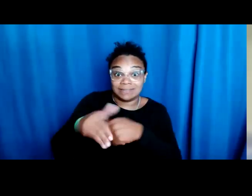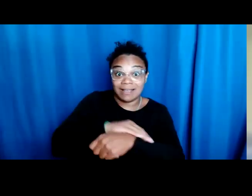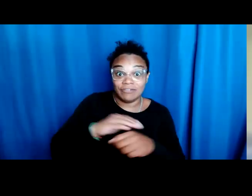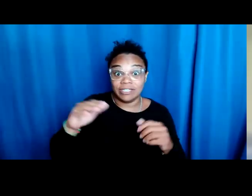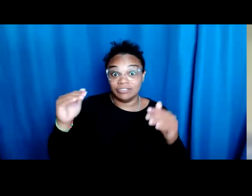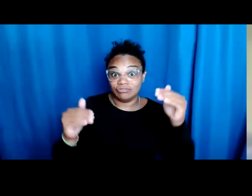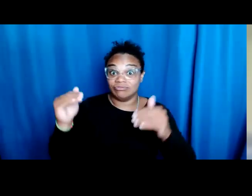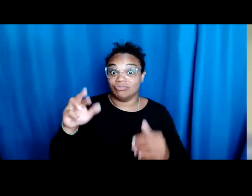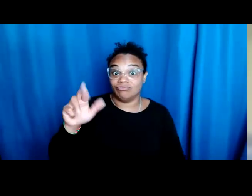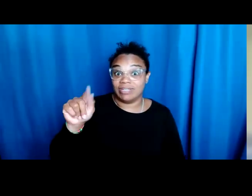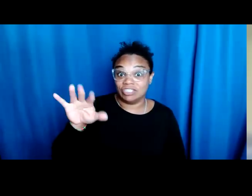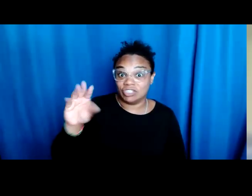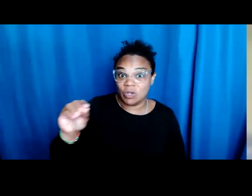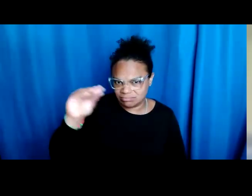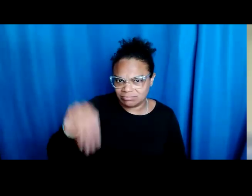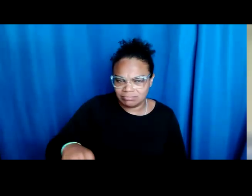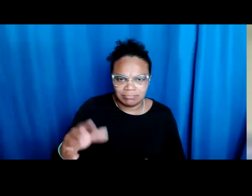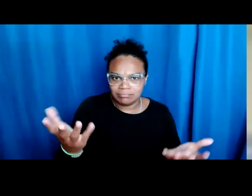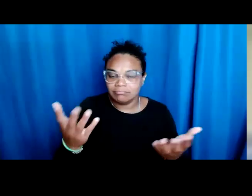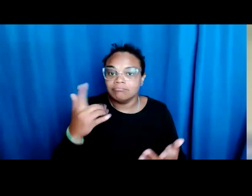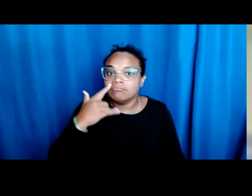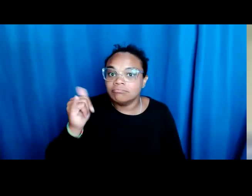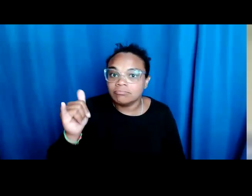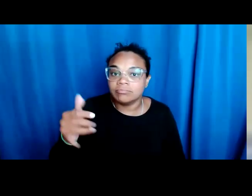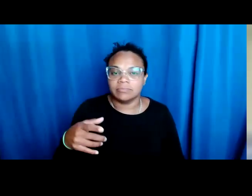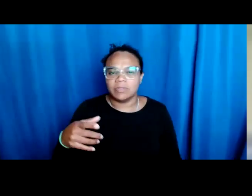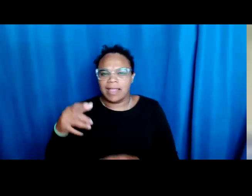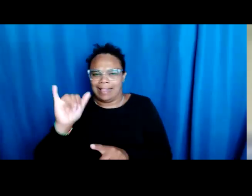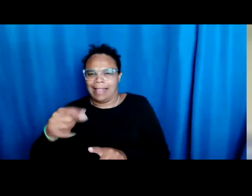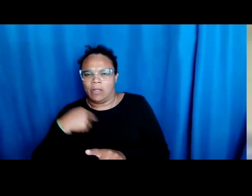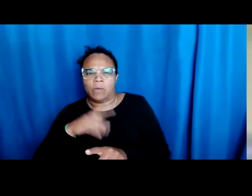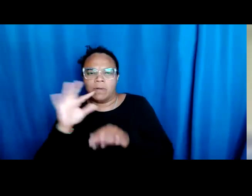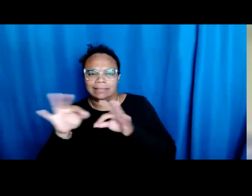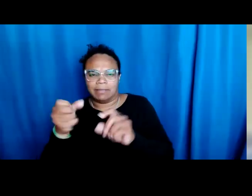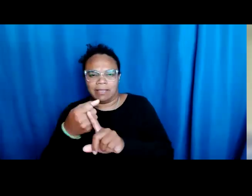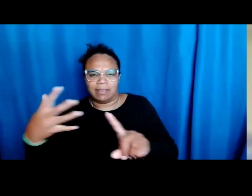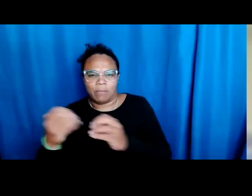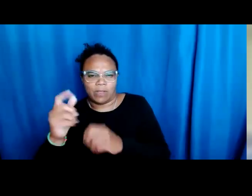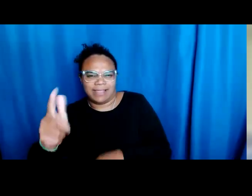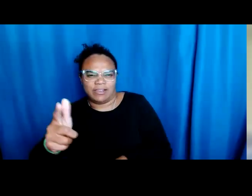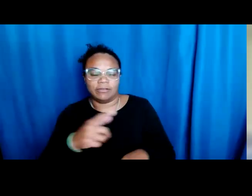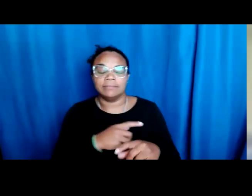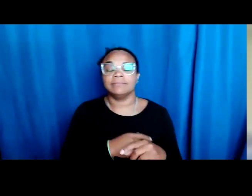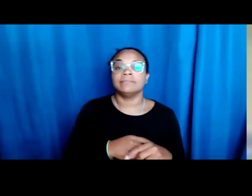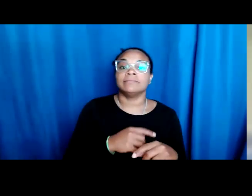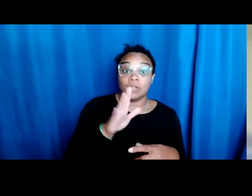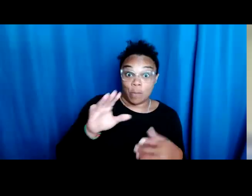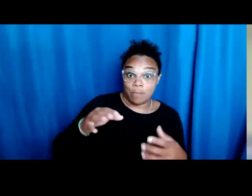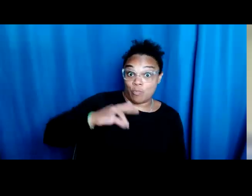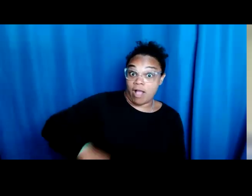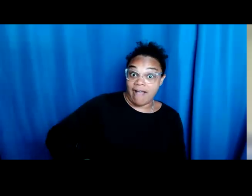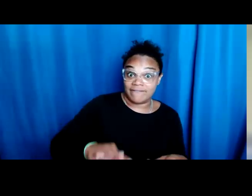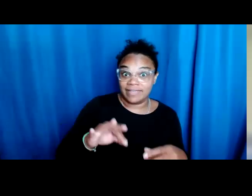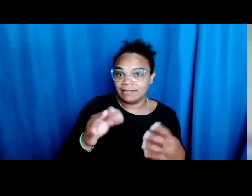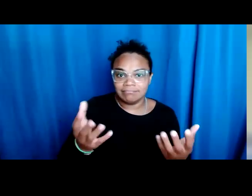talk about that in detail a little later. What's your profit margins? What's your